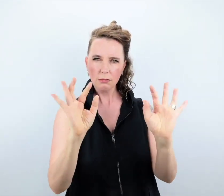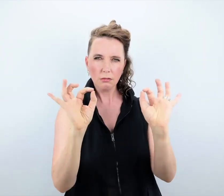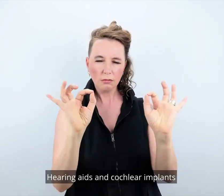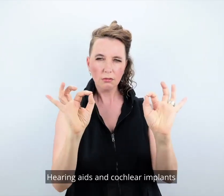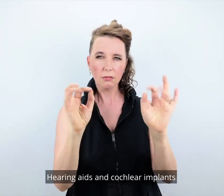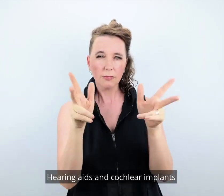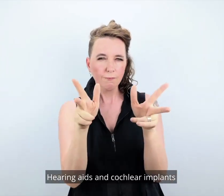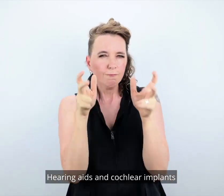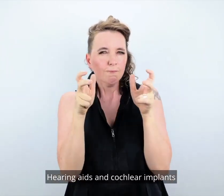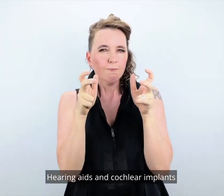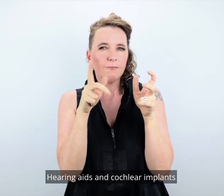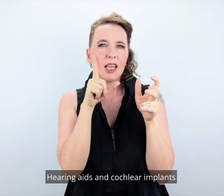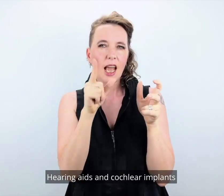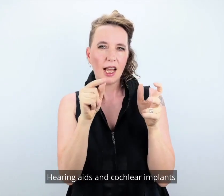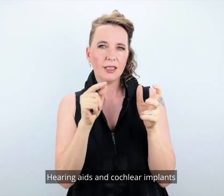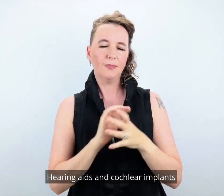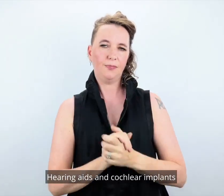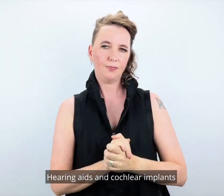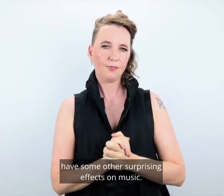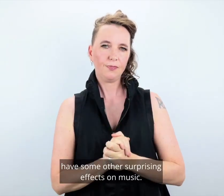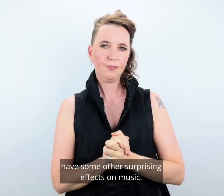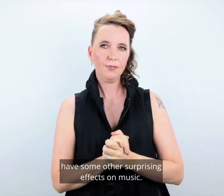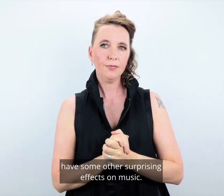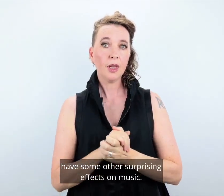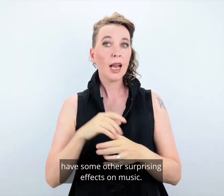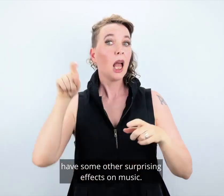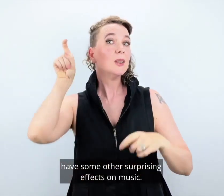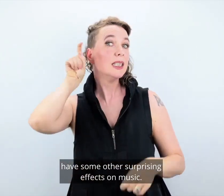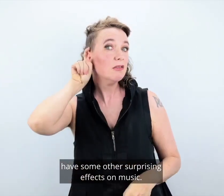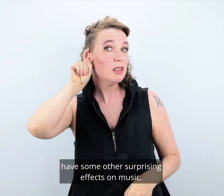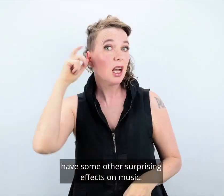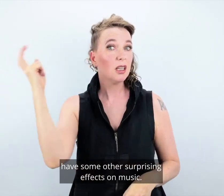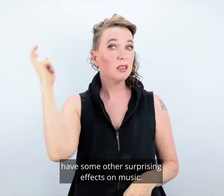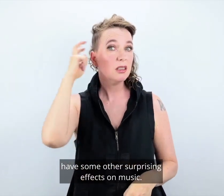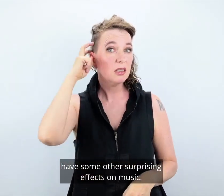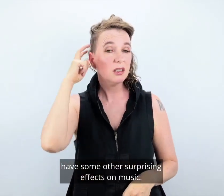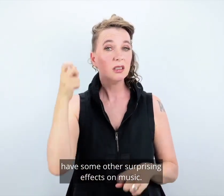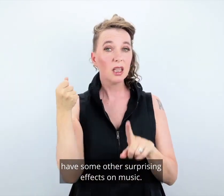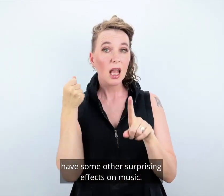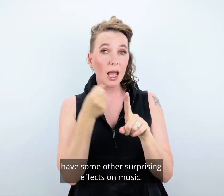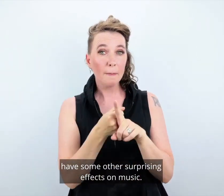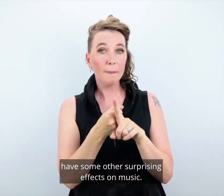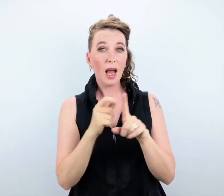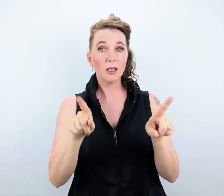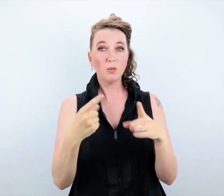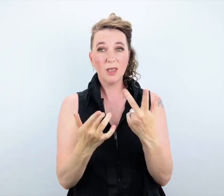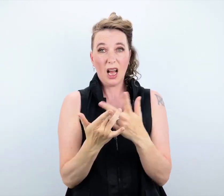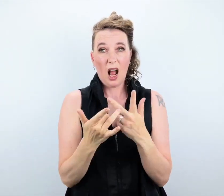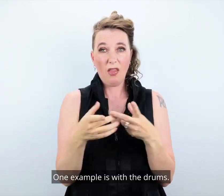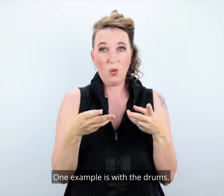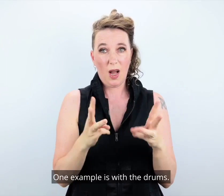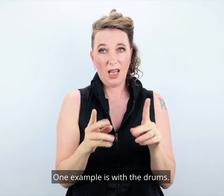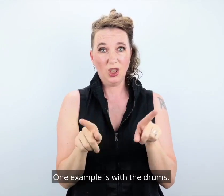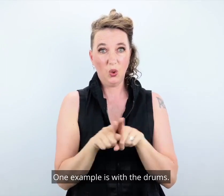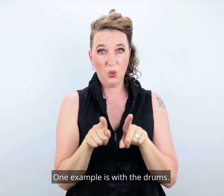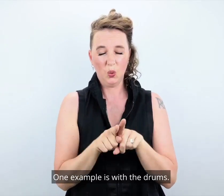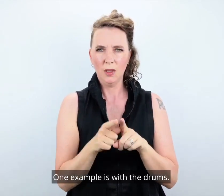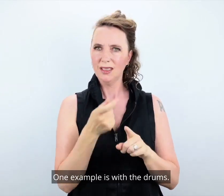Hearing aids and cochlear implants have some other surprising effects on music. One example is with the